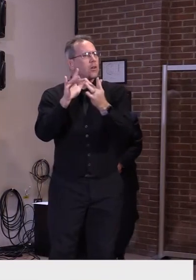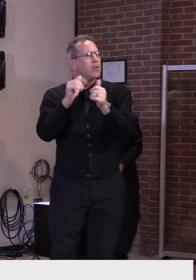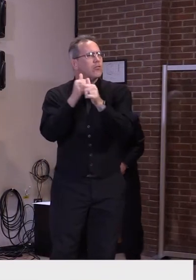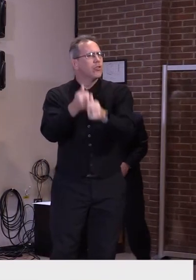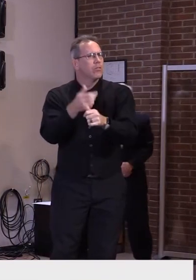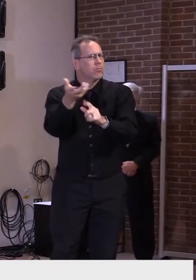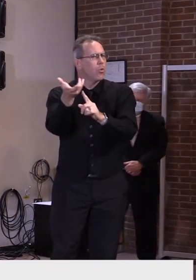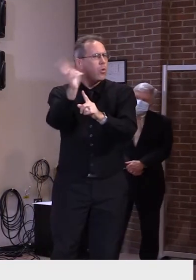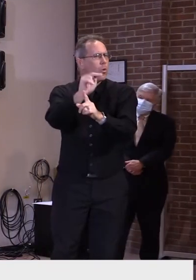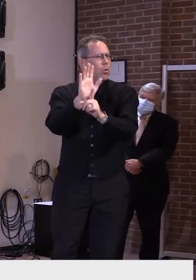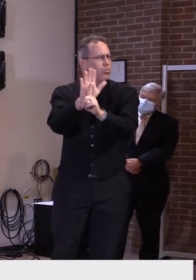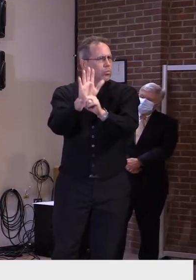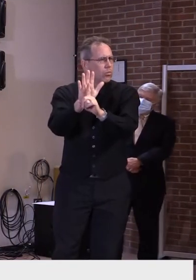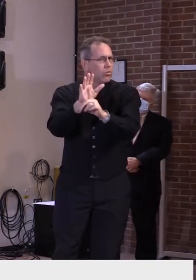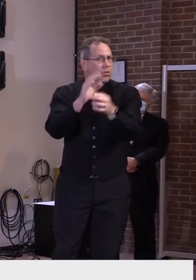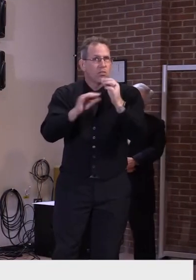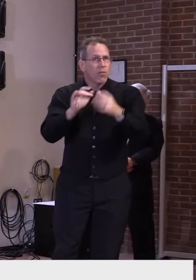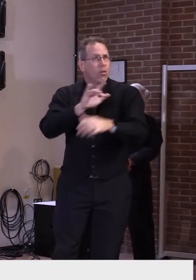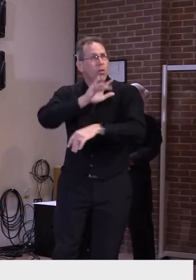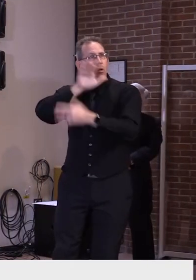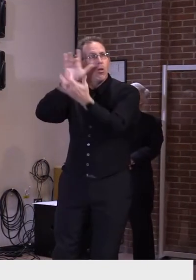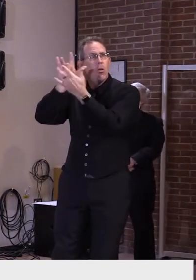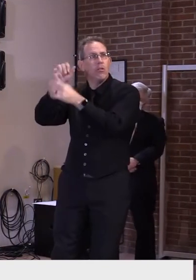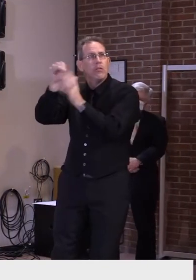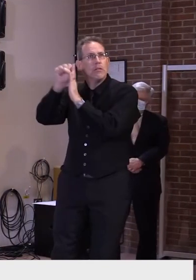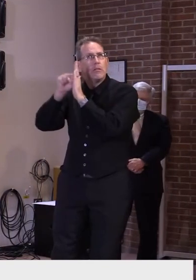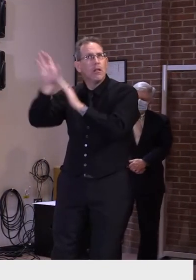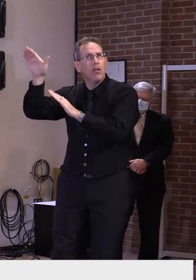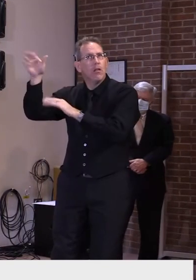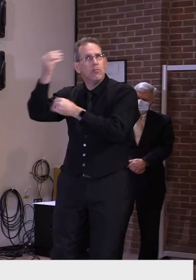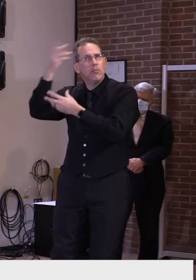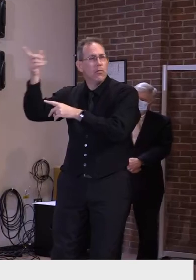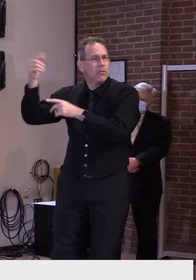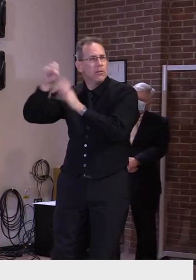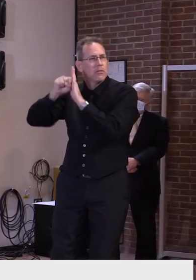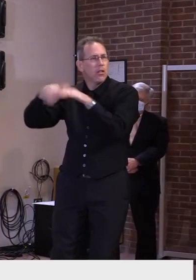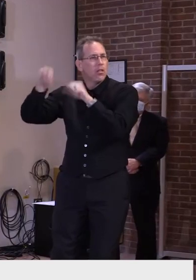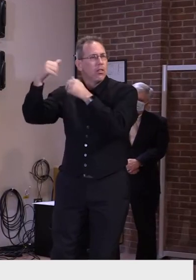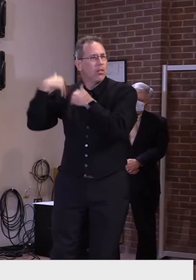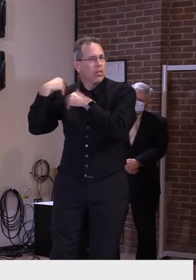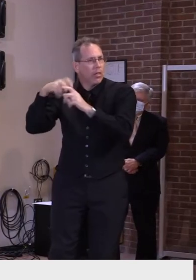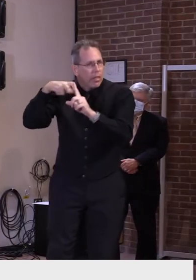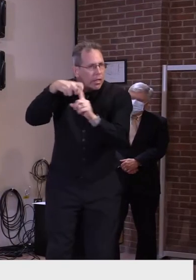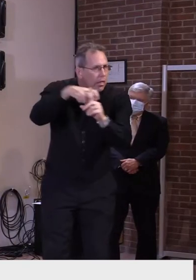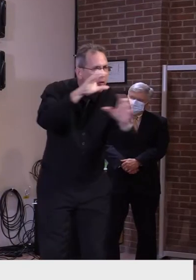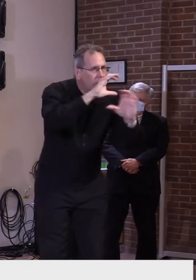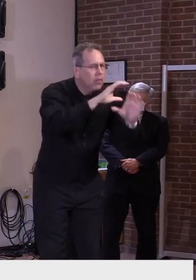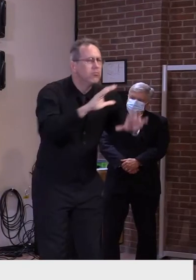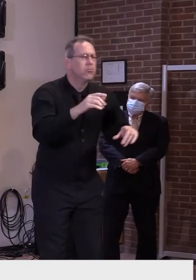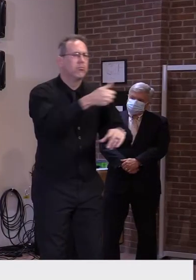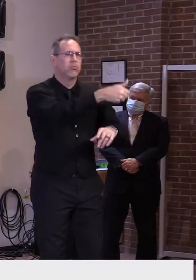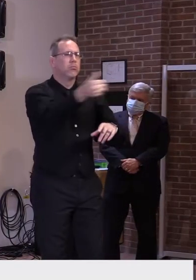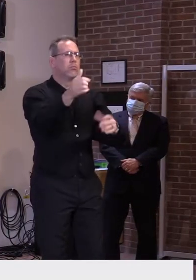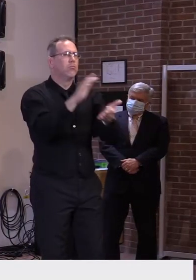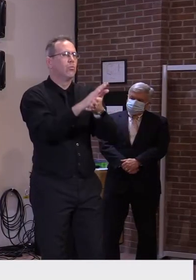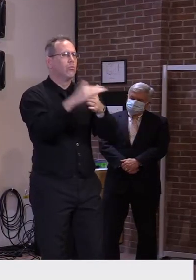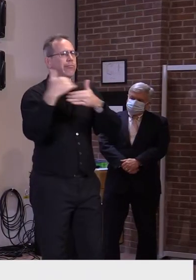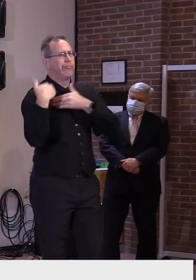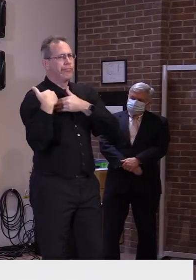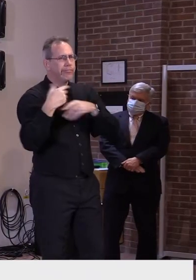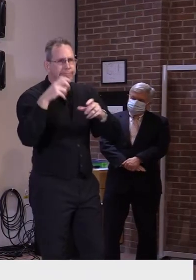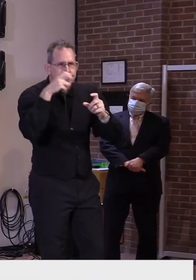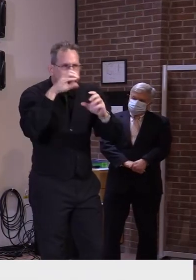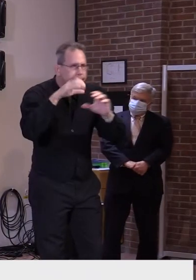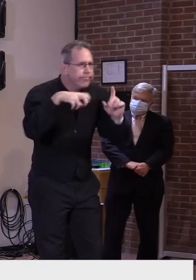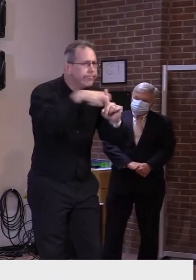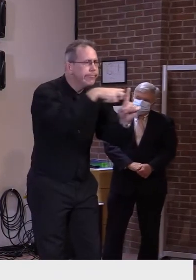outdoors, try as best as possible, particularly at the elementary level, to implement the 3 feet as opposed to whole classroom. So some